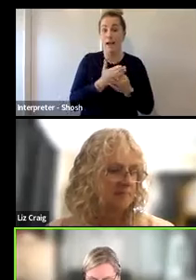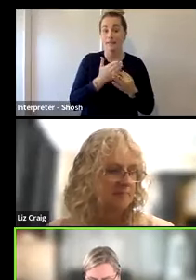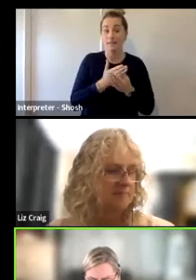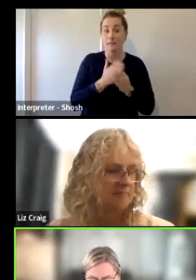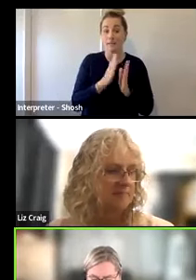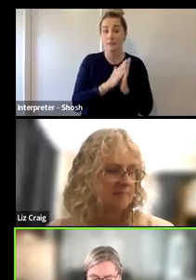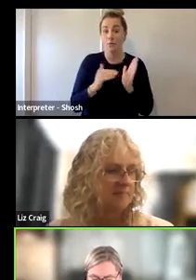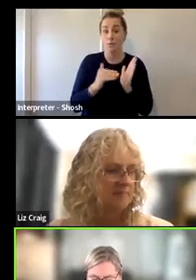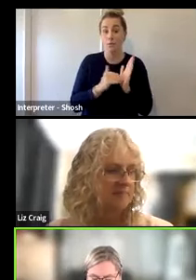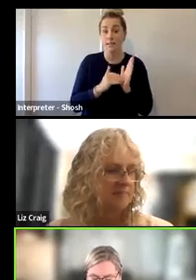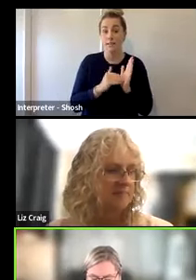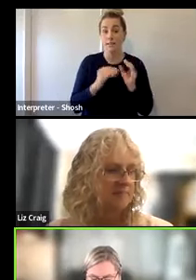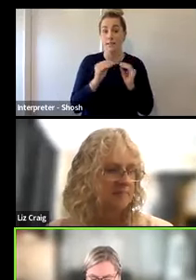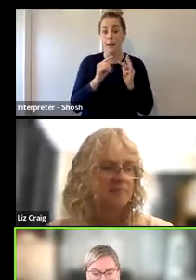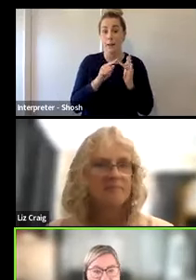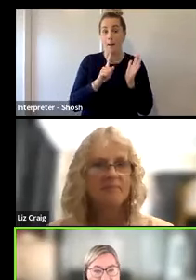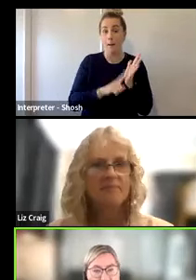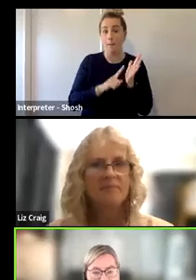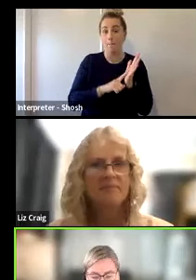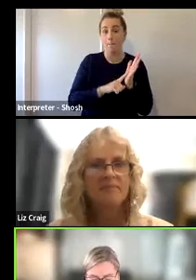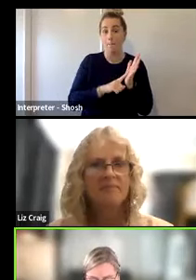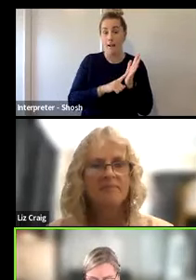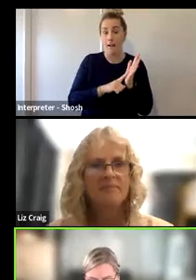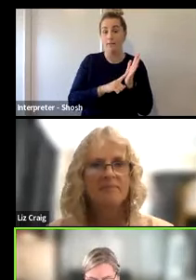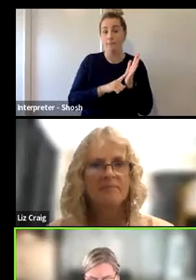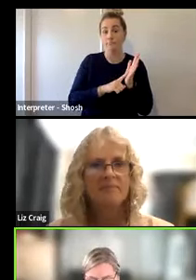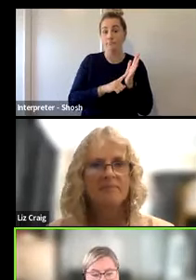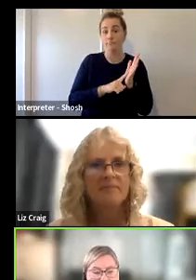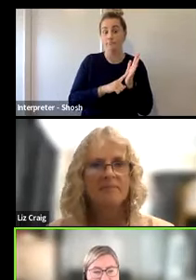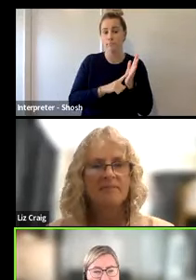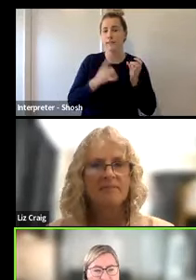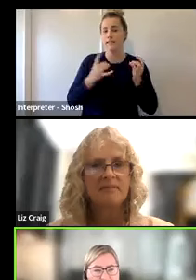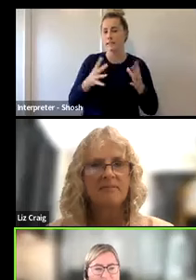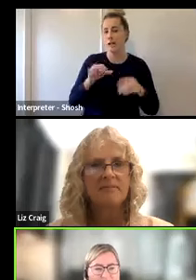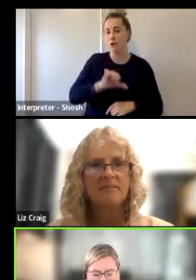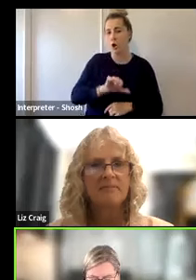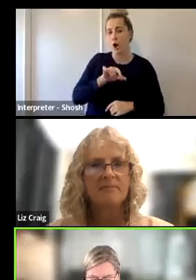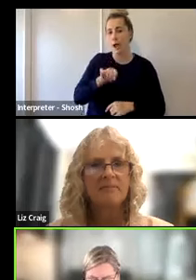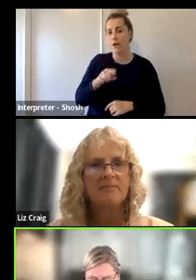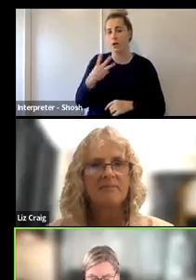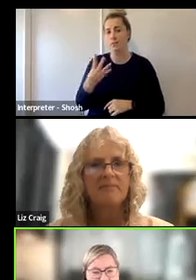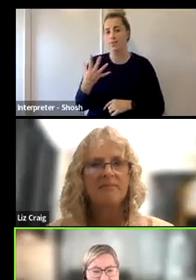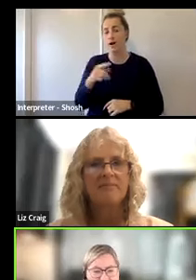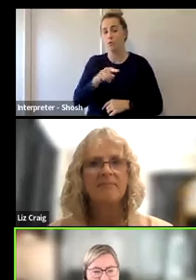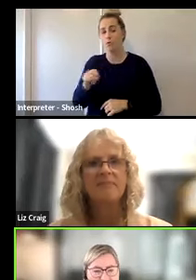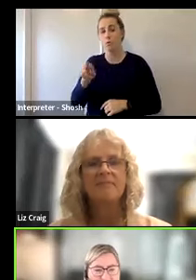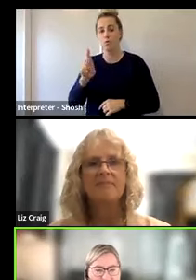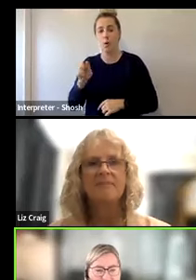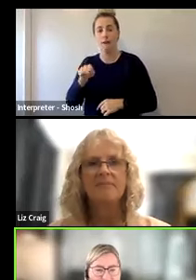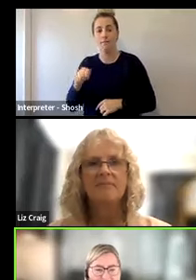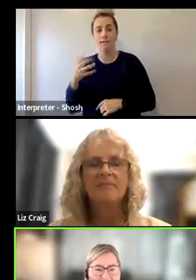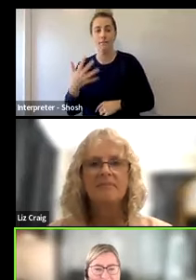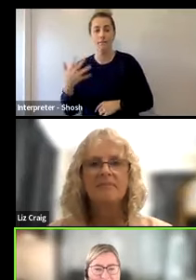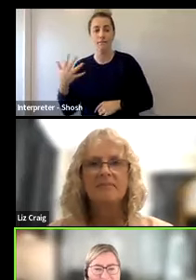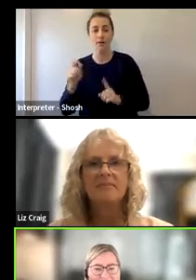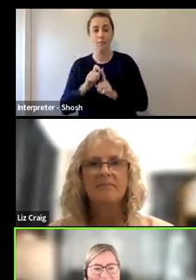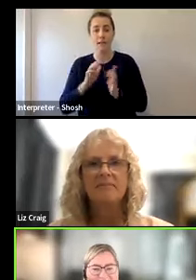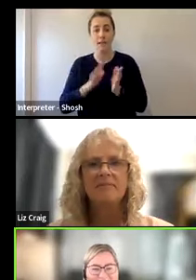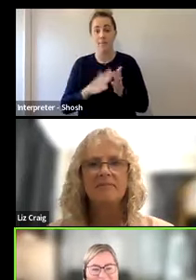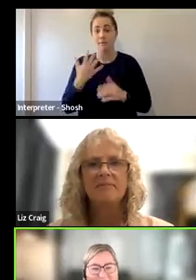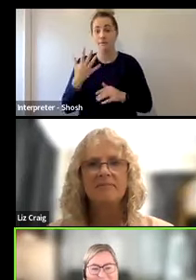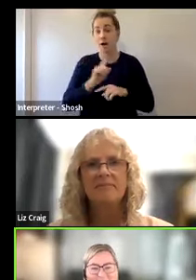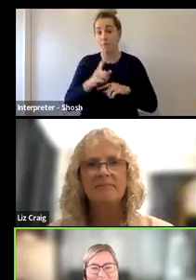New Zealanders Bill. We'll be here from 9:35 to 12:55 p.m. 5-minute